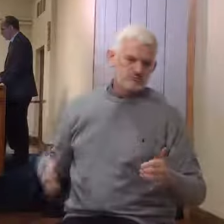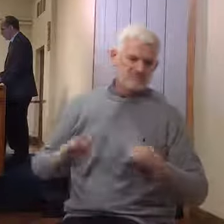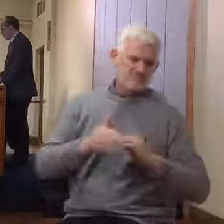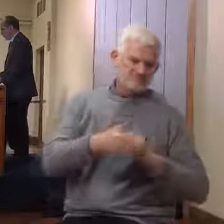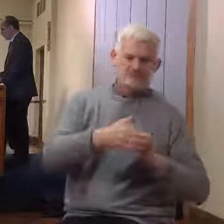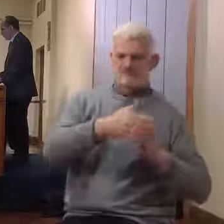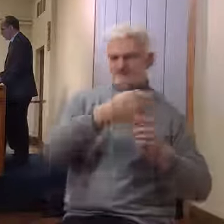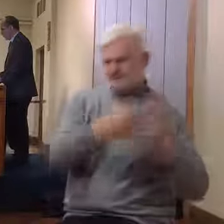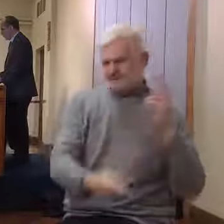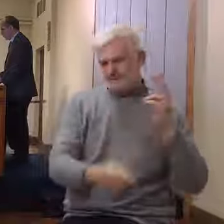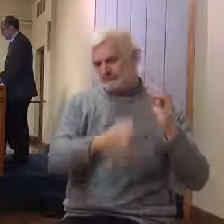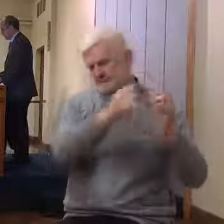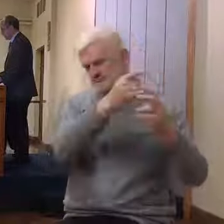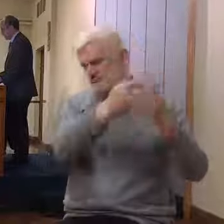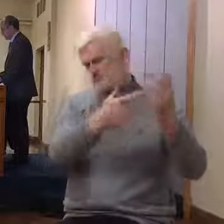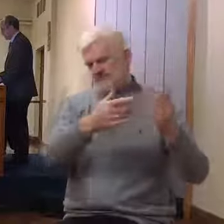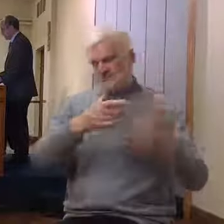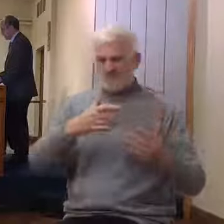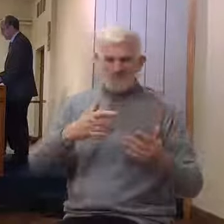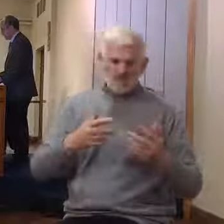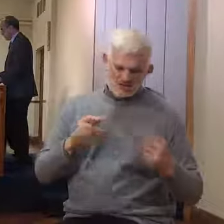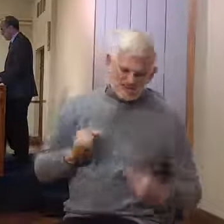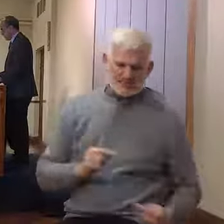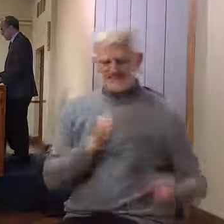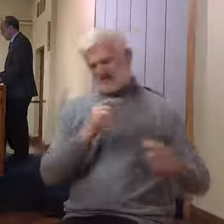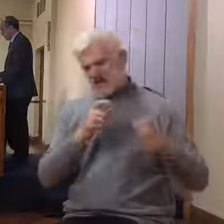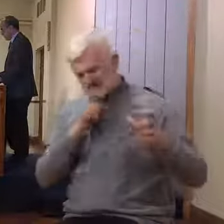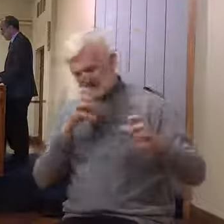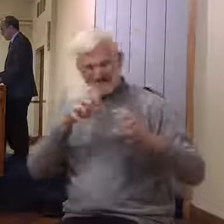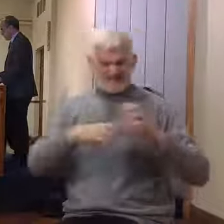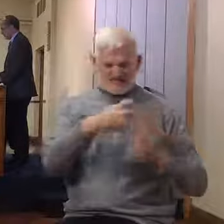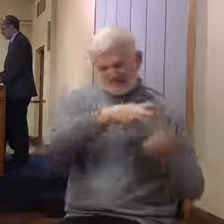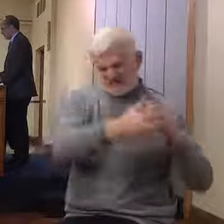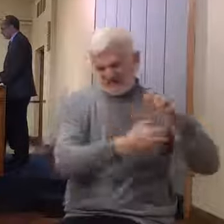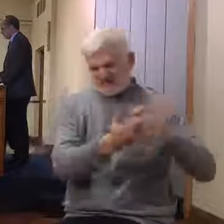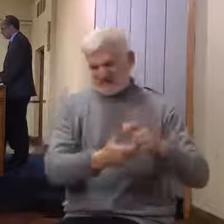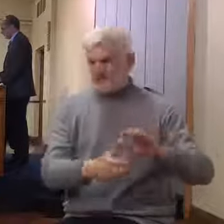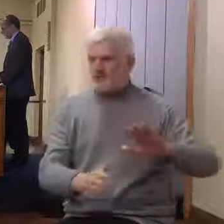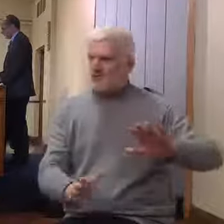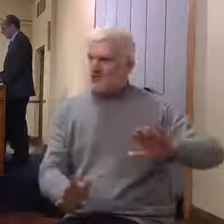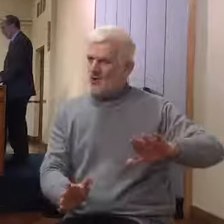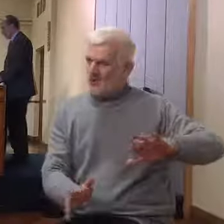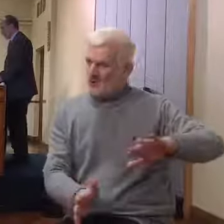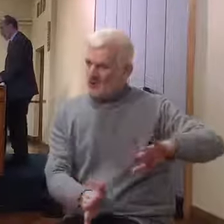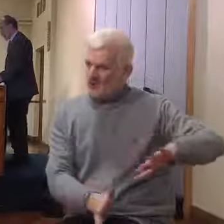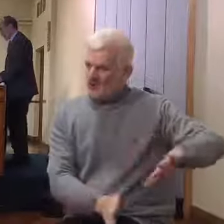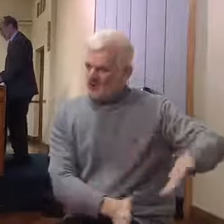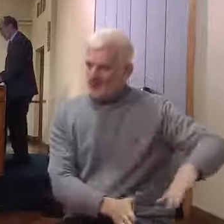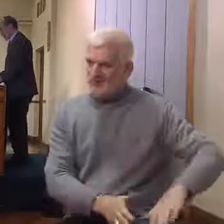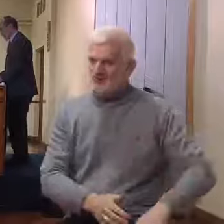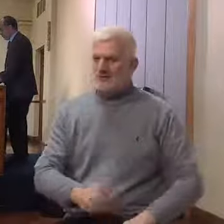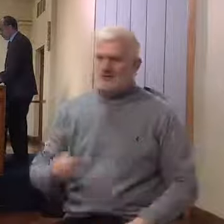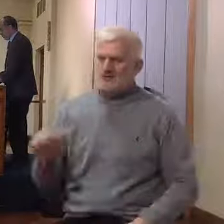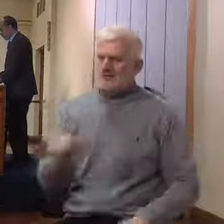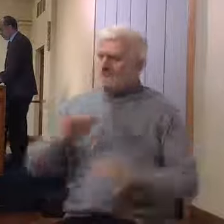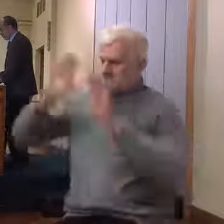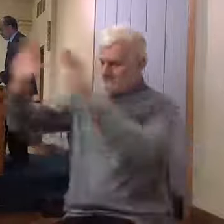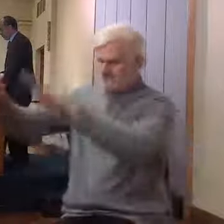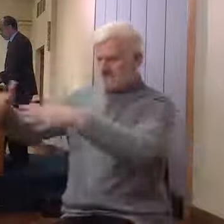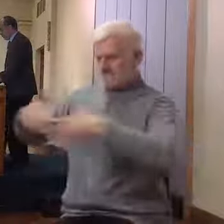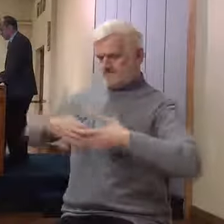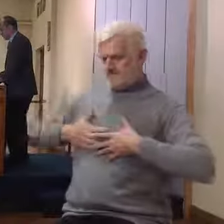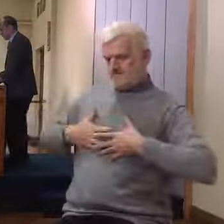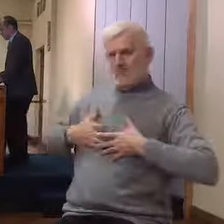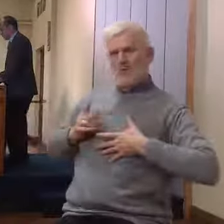or wantonness, not in strife and envy, but put ye on the